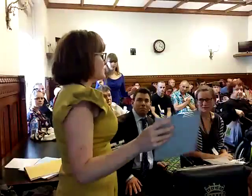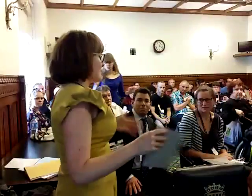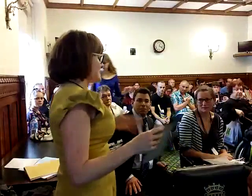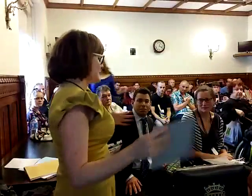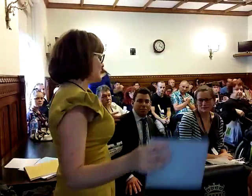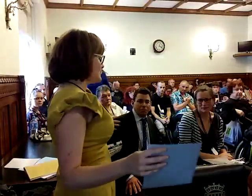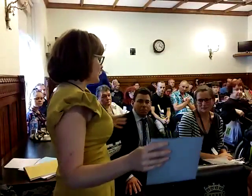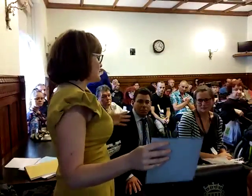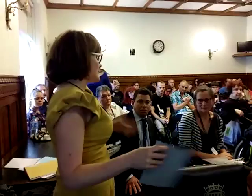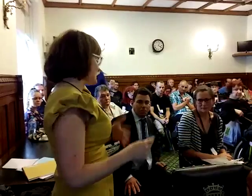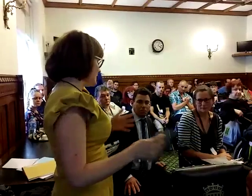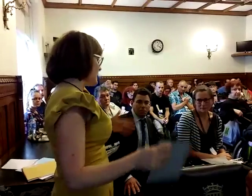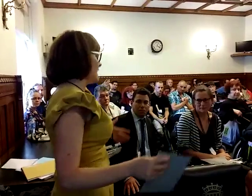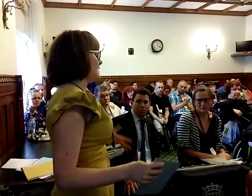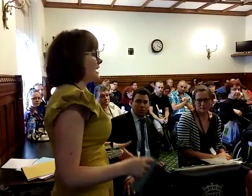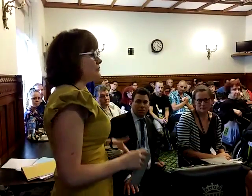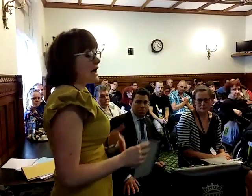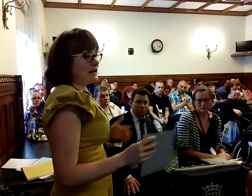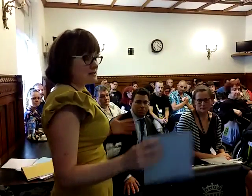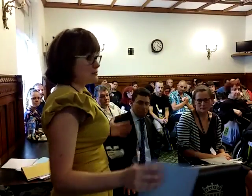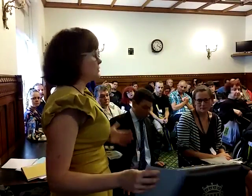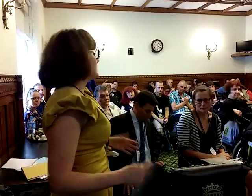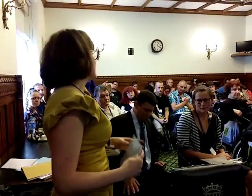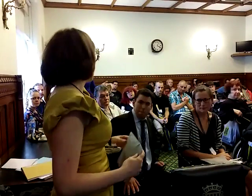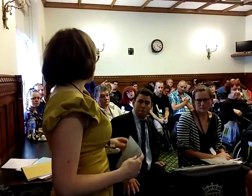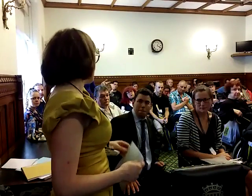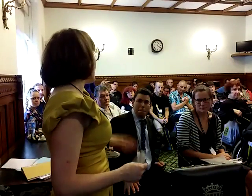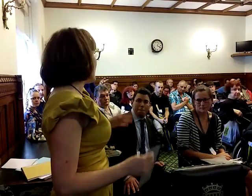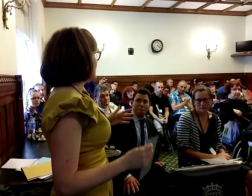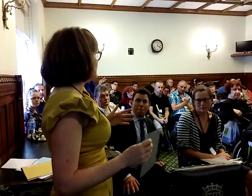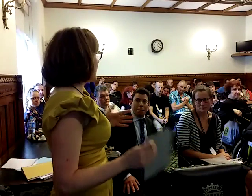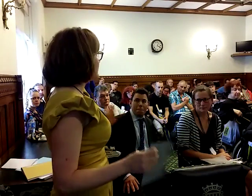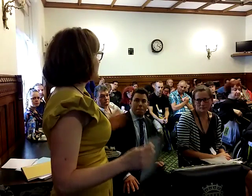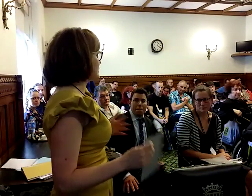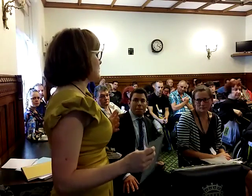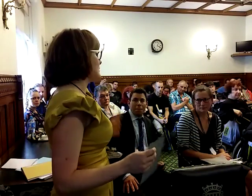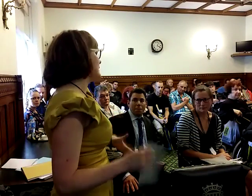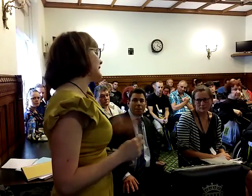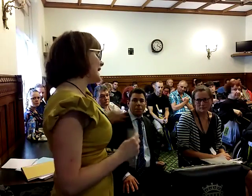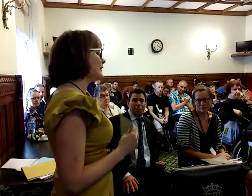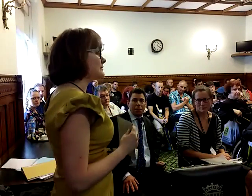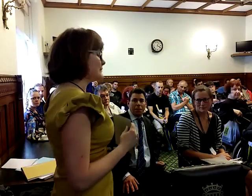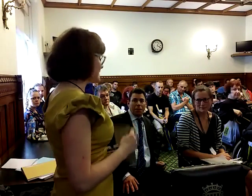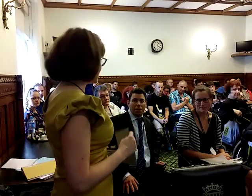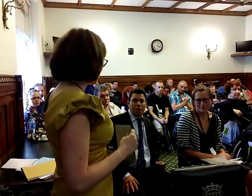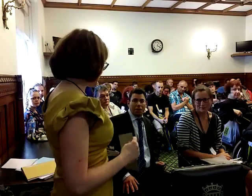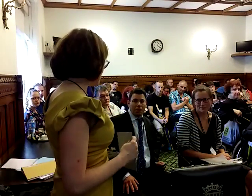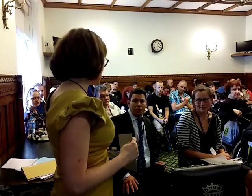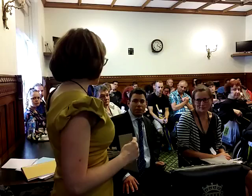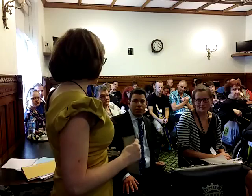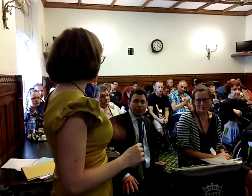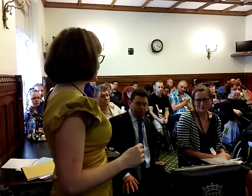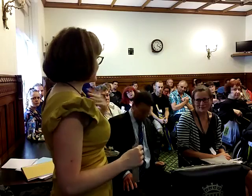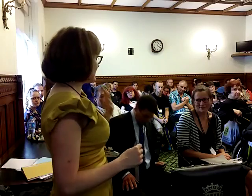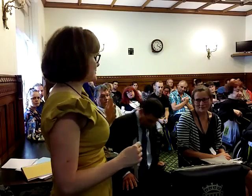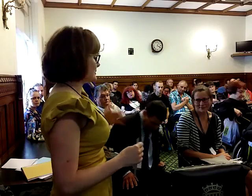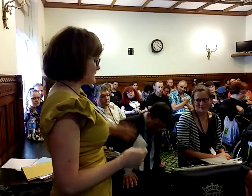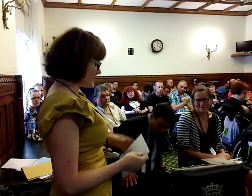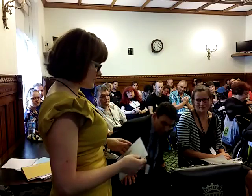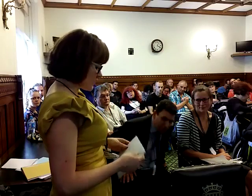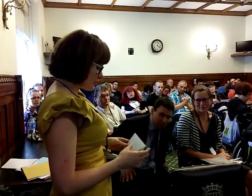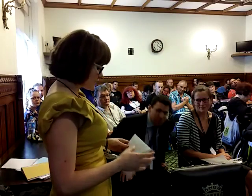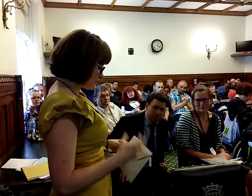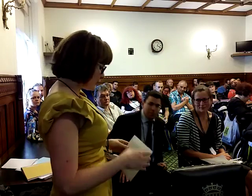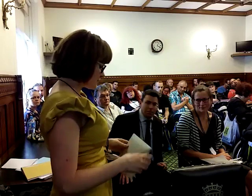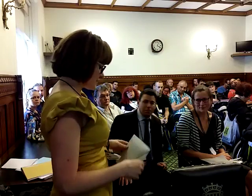Everyone here has made a massive contribution to the ILF campaign and supporting each other, but I hope people don't mind me picking out Mitchell individually, because